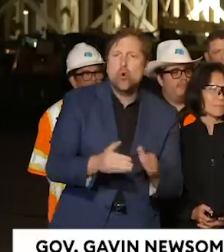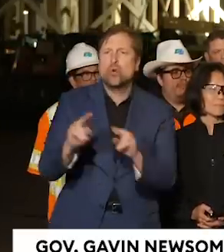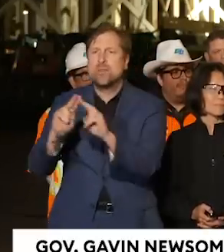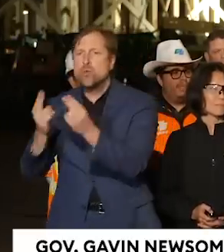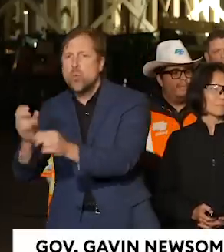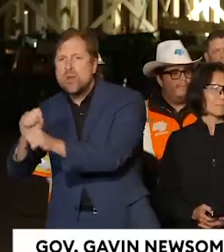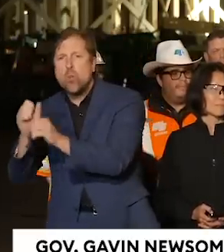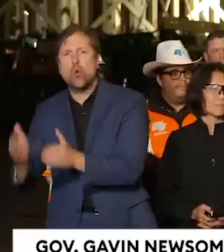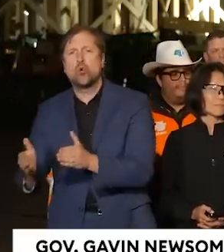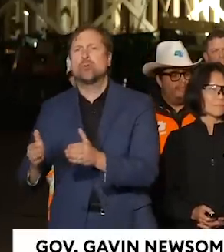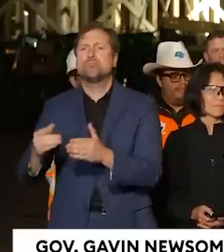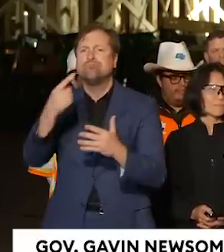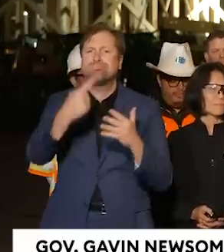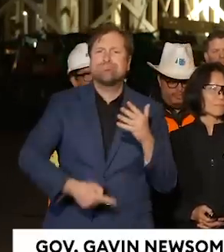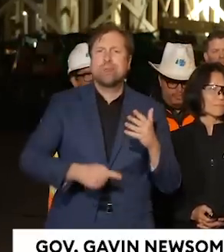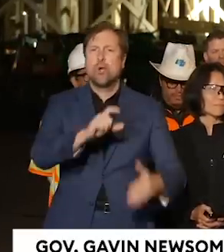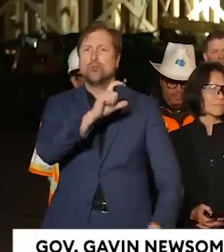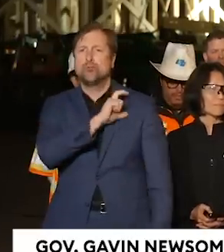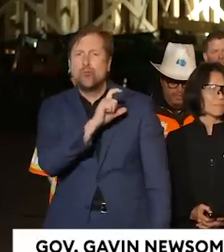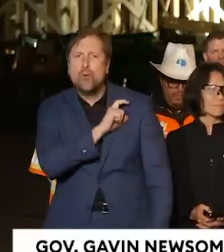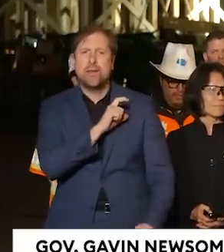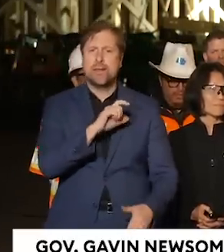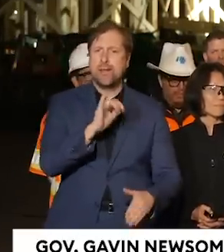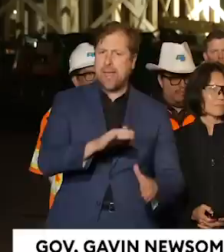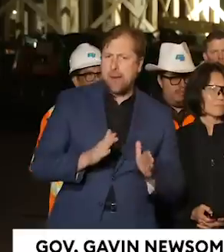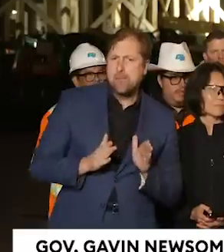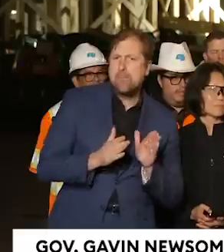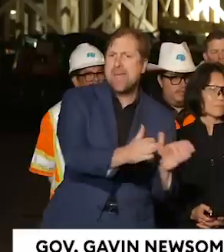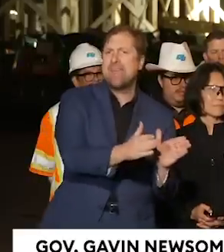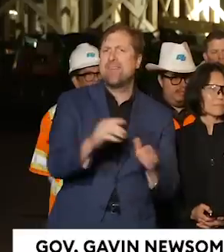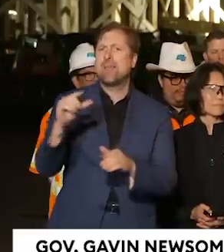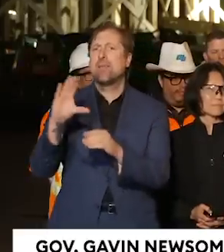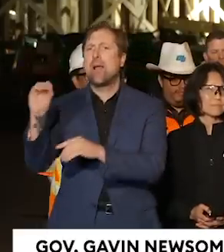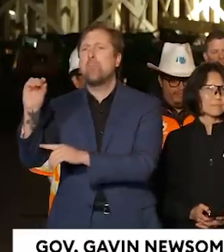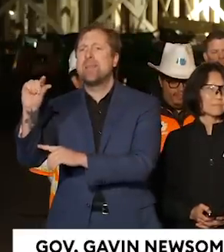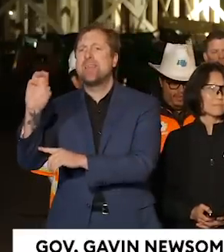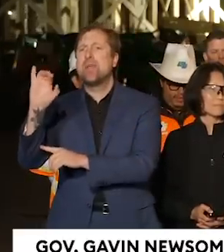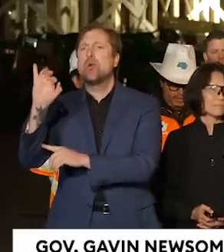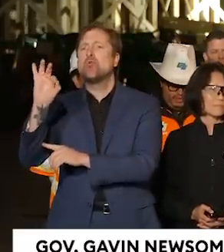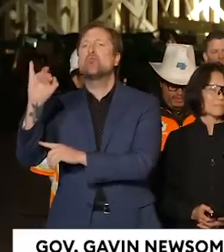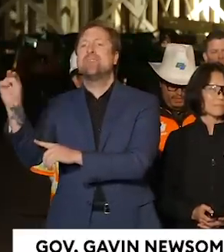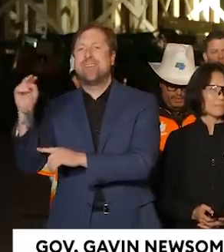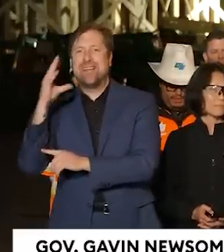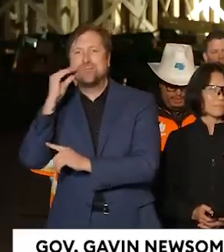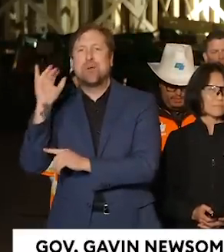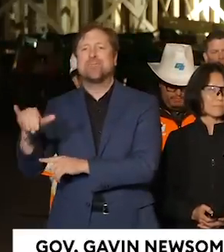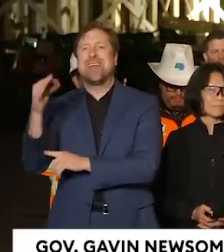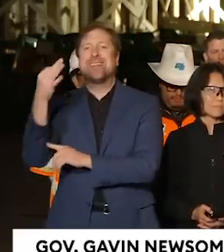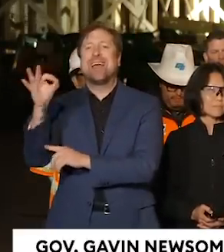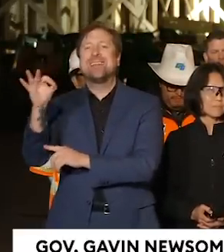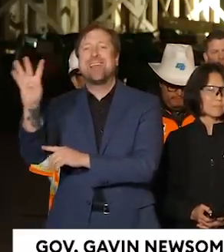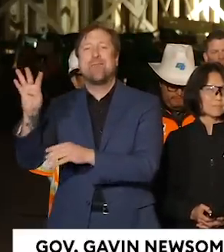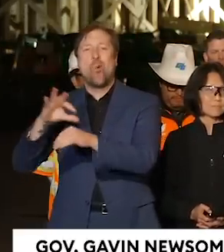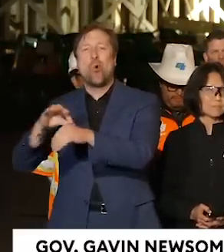the laborers, Security Paving, Griffin, their experience from 1994, being there